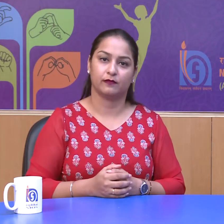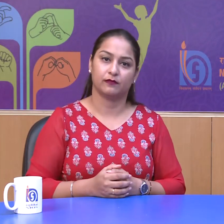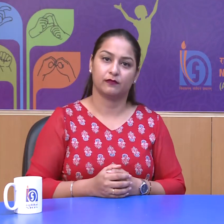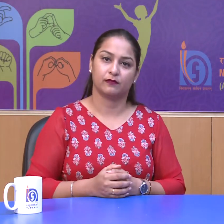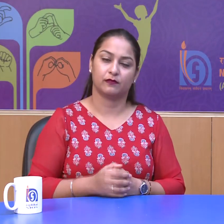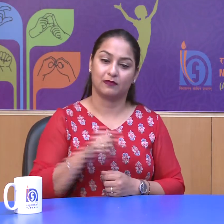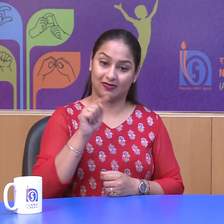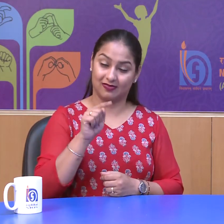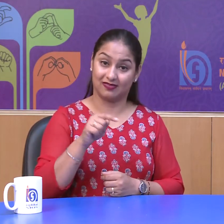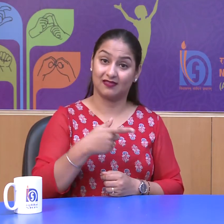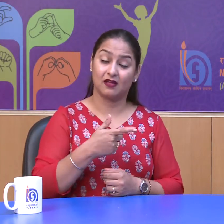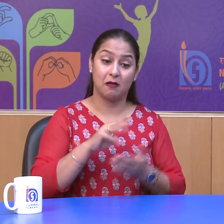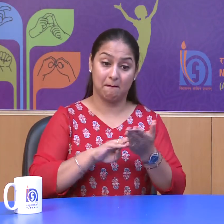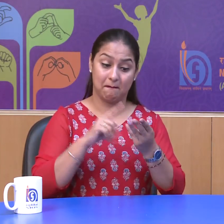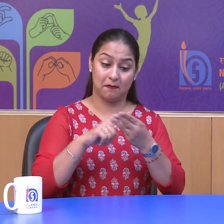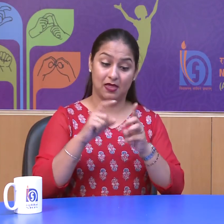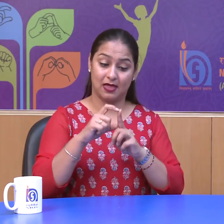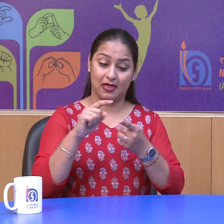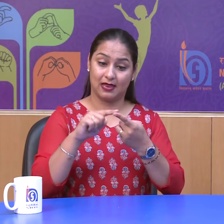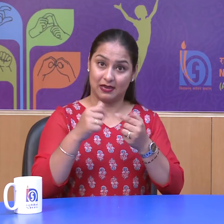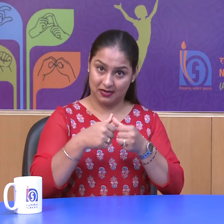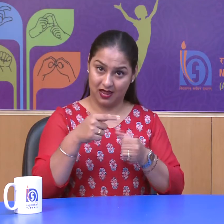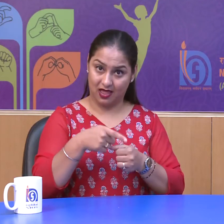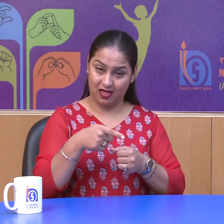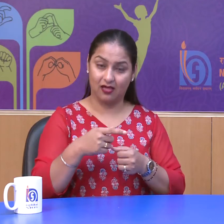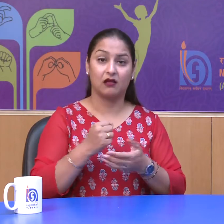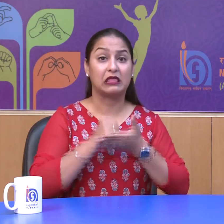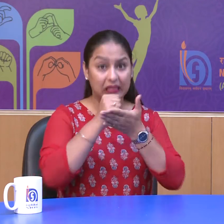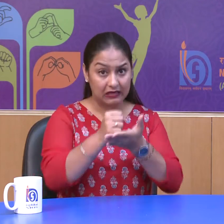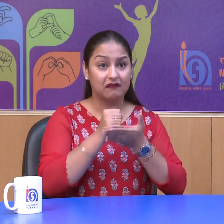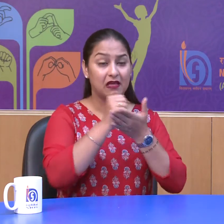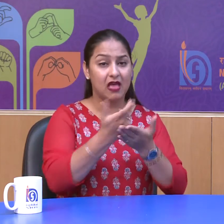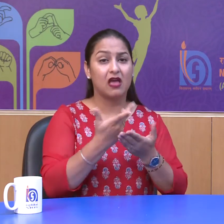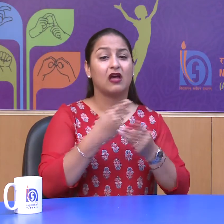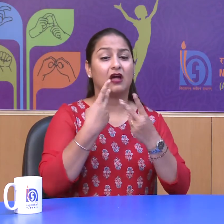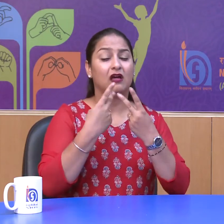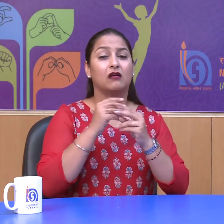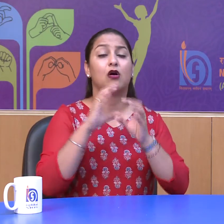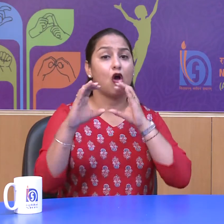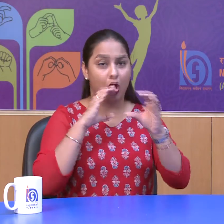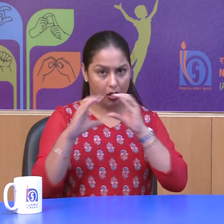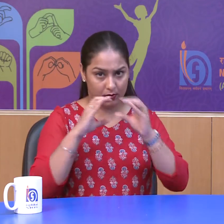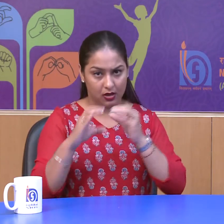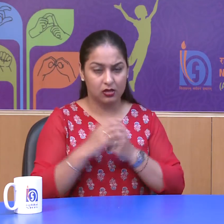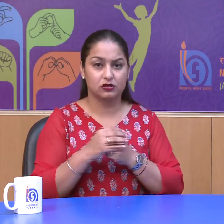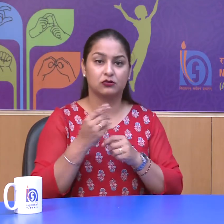These media agencies also facilitate communication of public